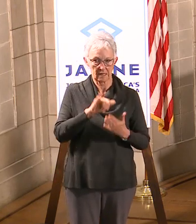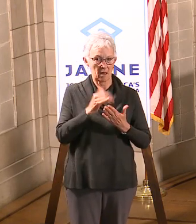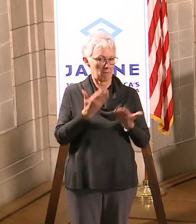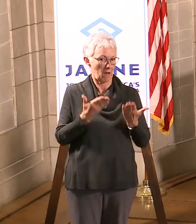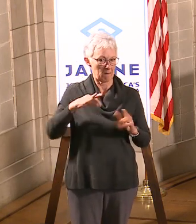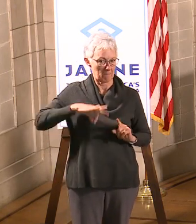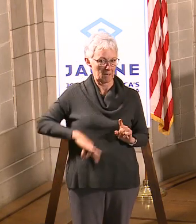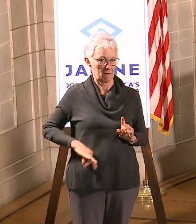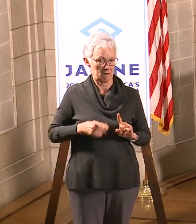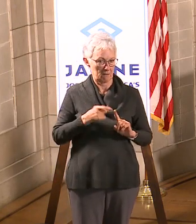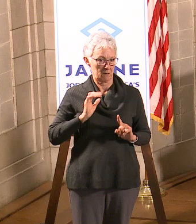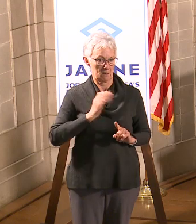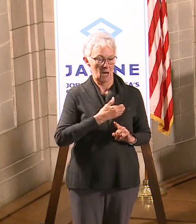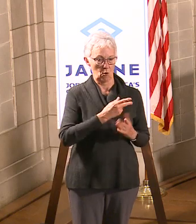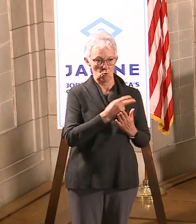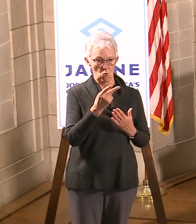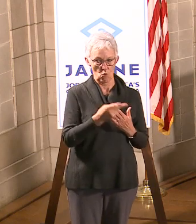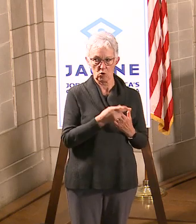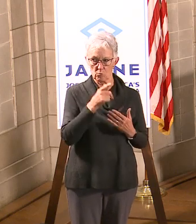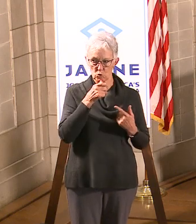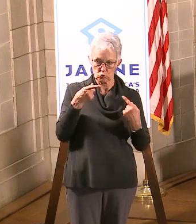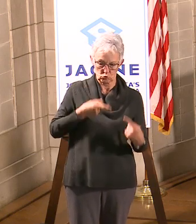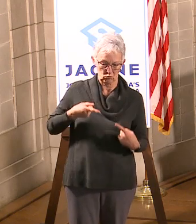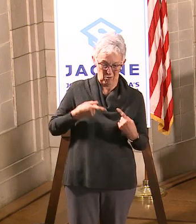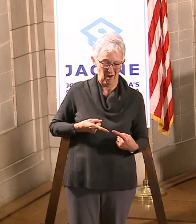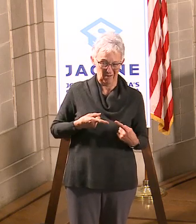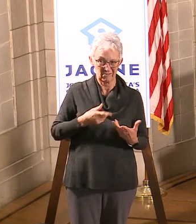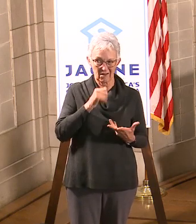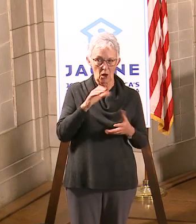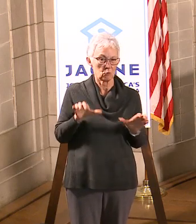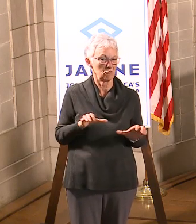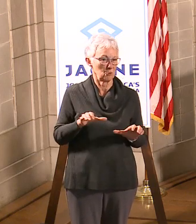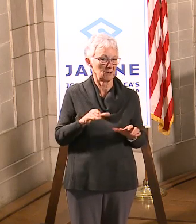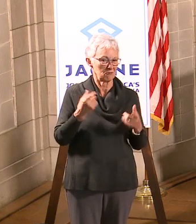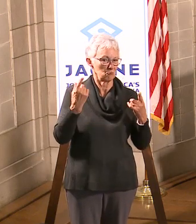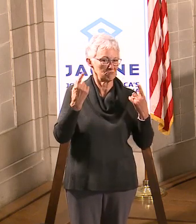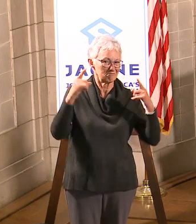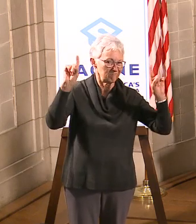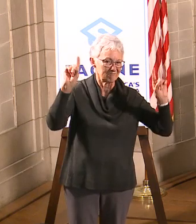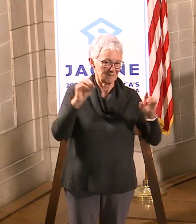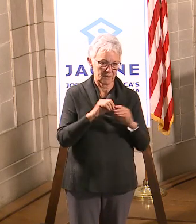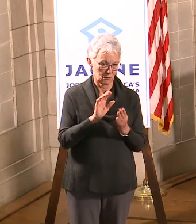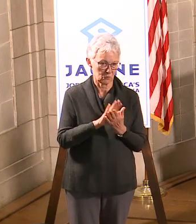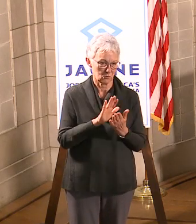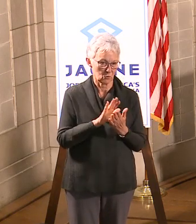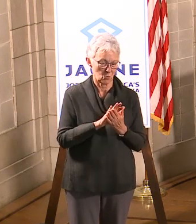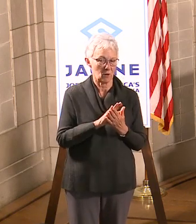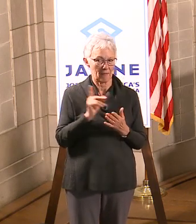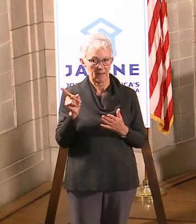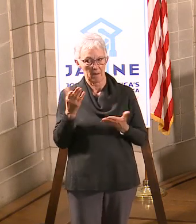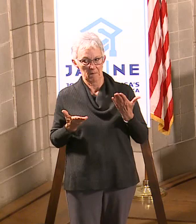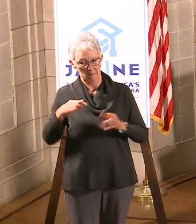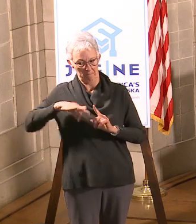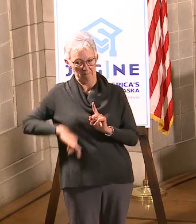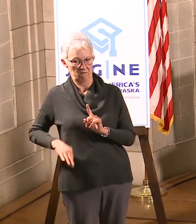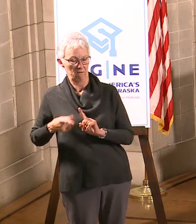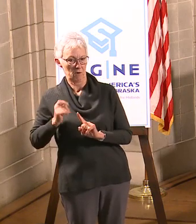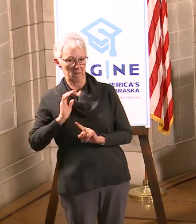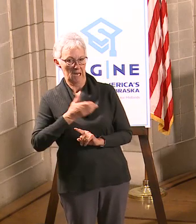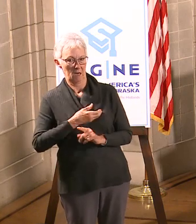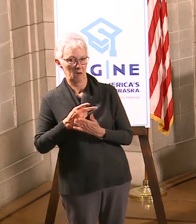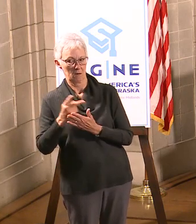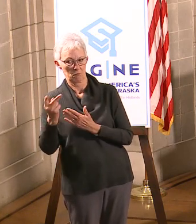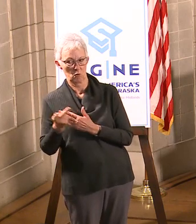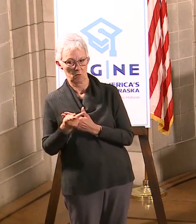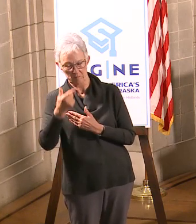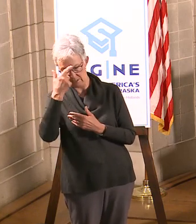benefit from the program, that have struggled in the past in school, and would be able to use this program to help further